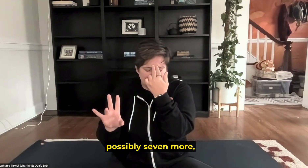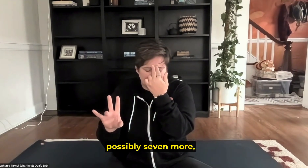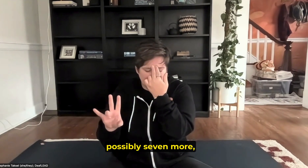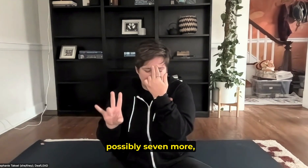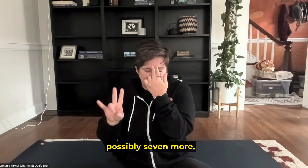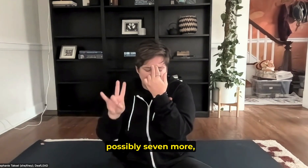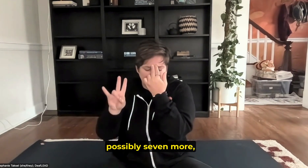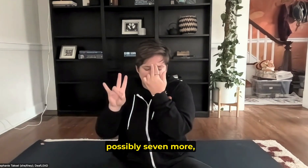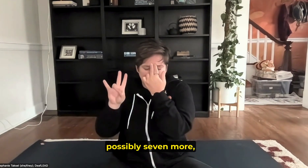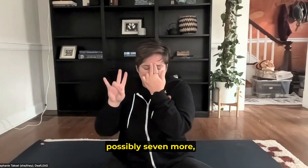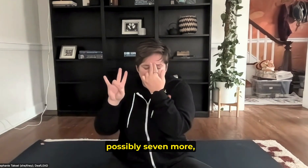Possibly 7 more.